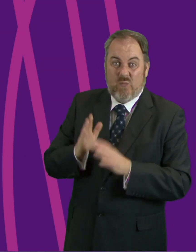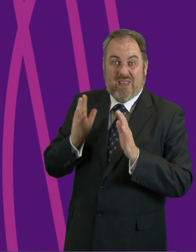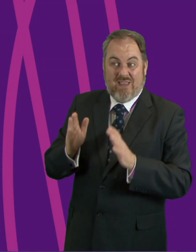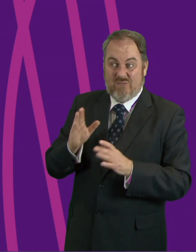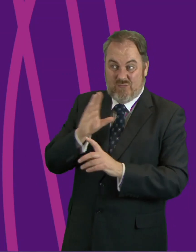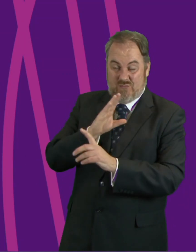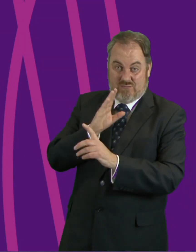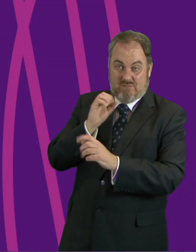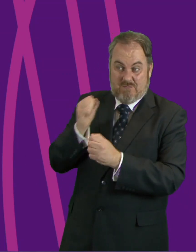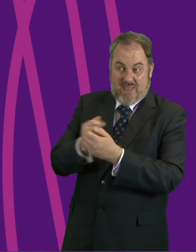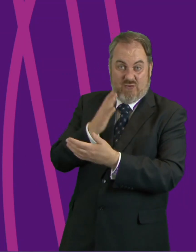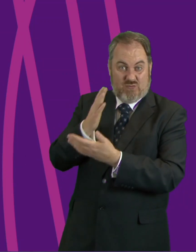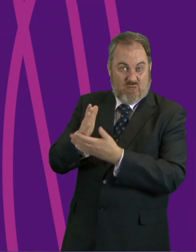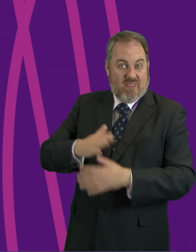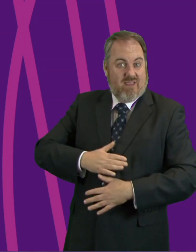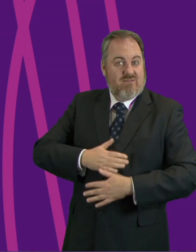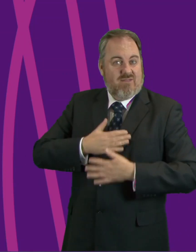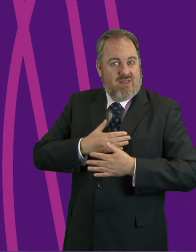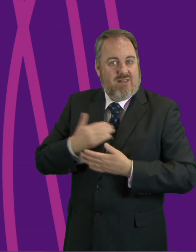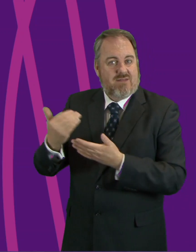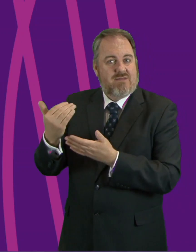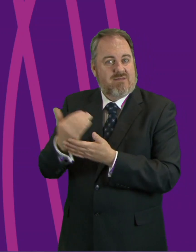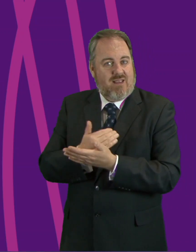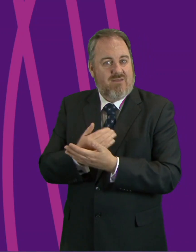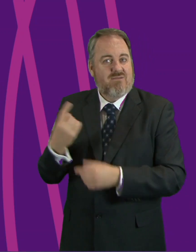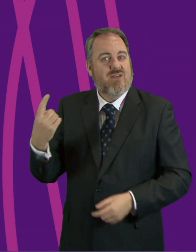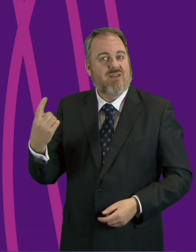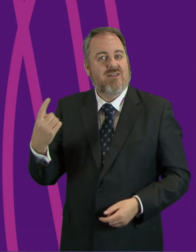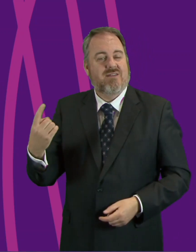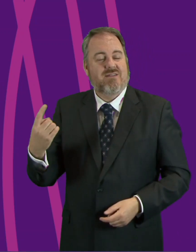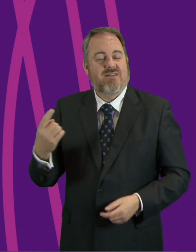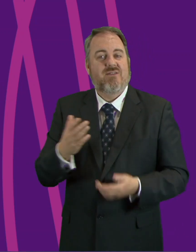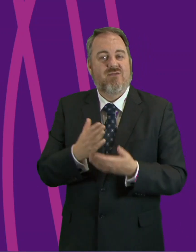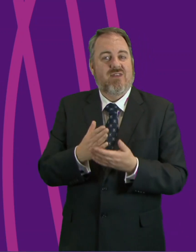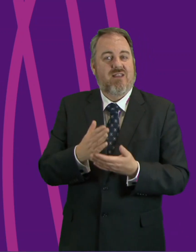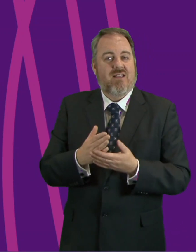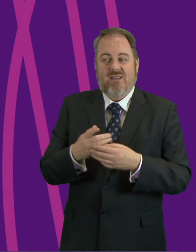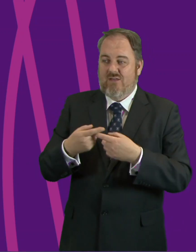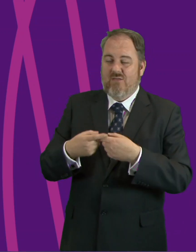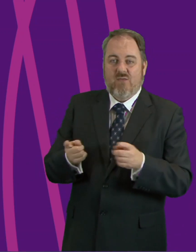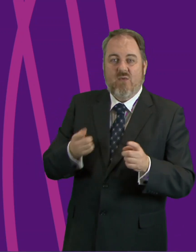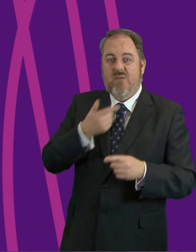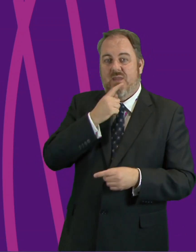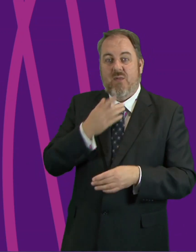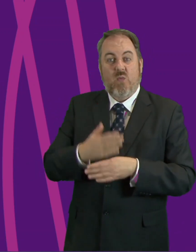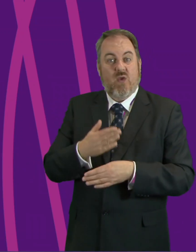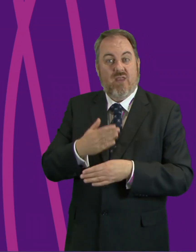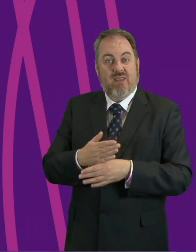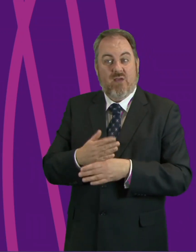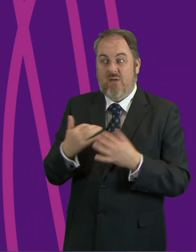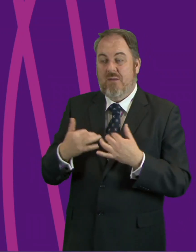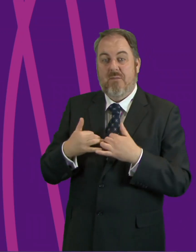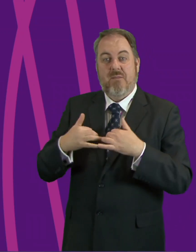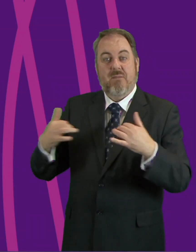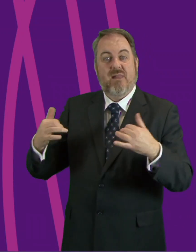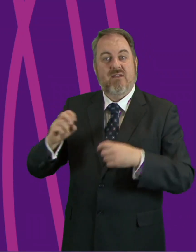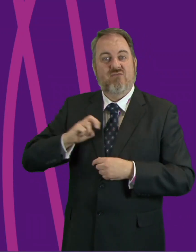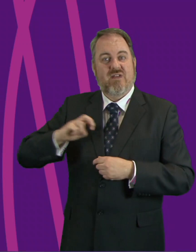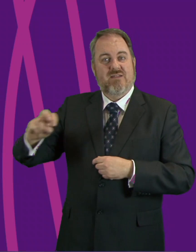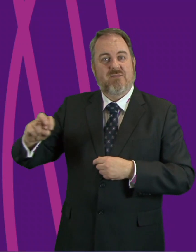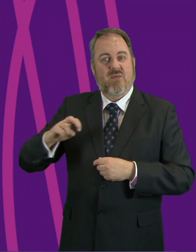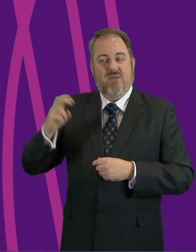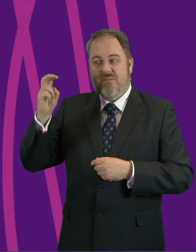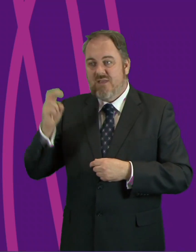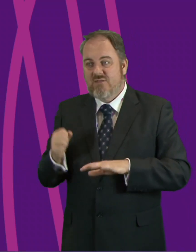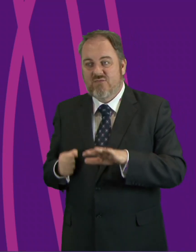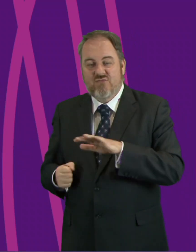a key part of that is persuading those who use and those who run our public transport system that it is safe as well. If we don't